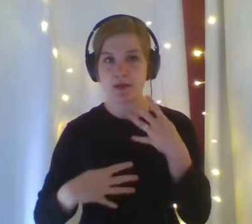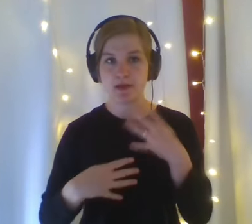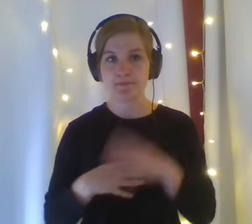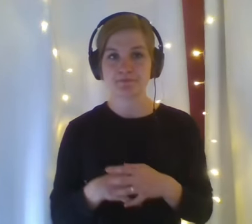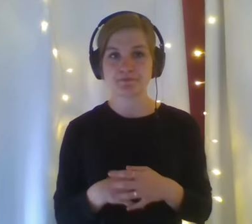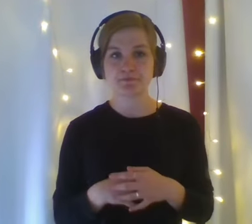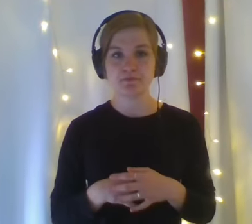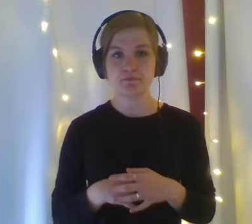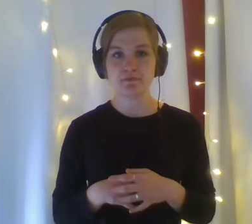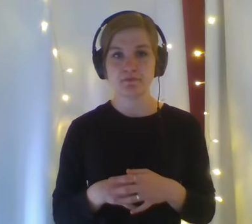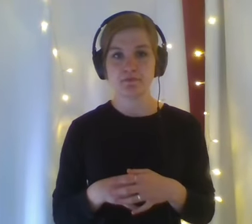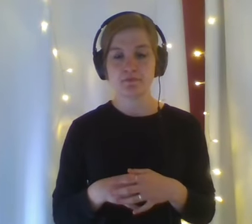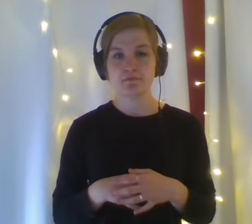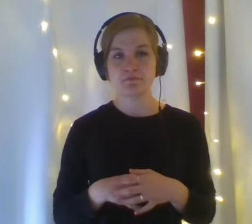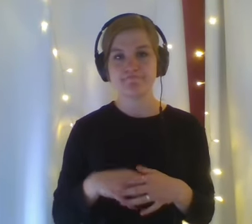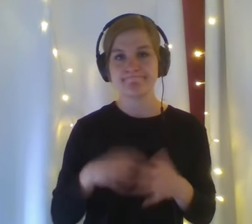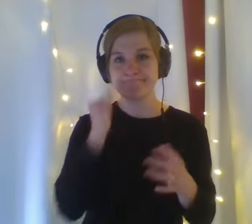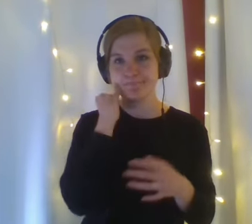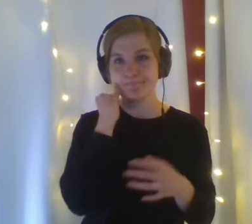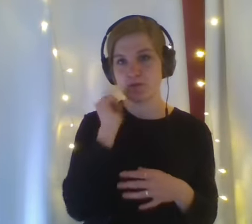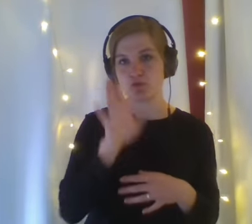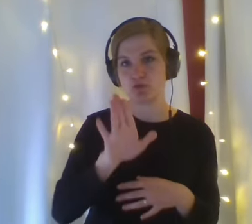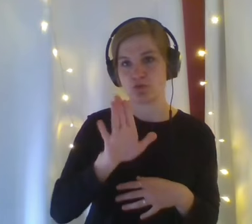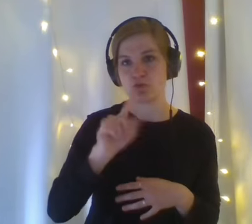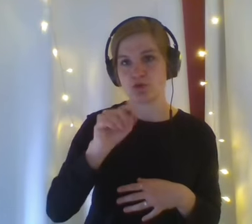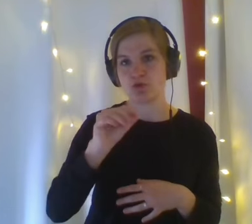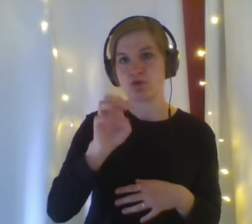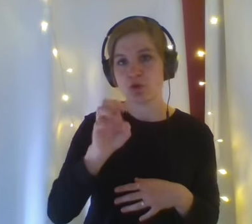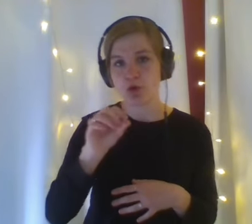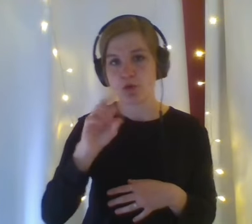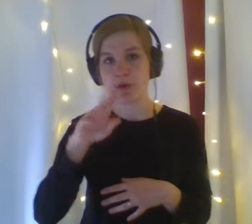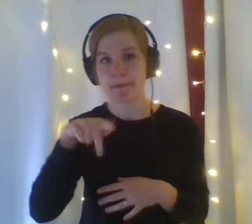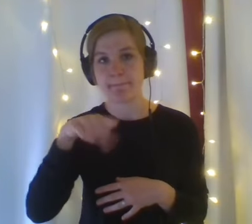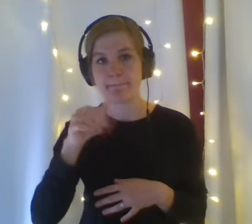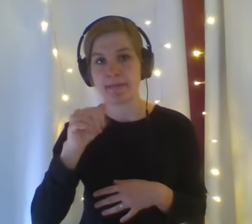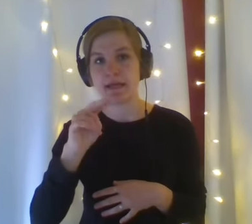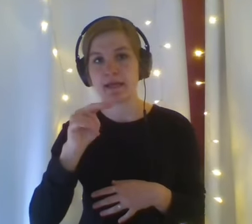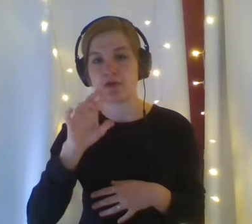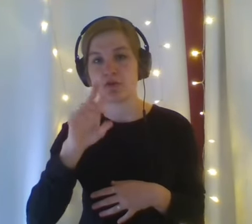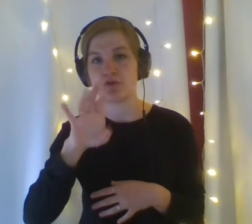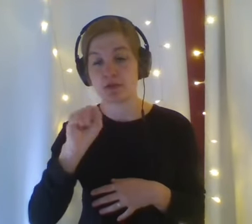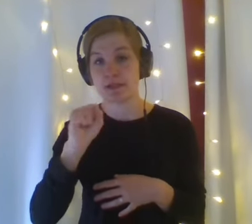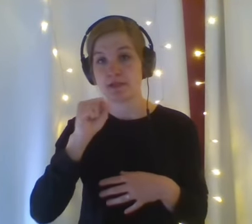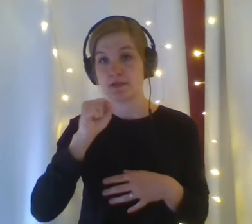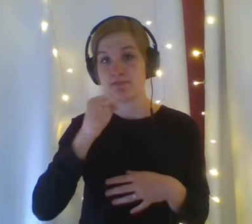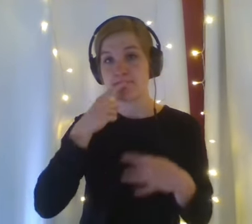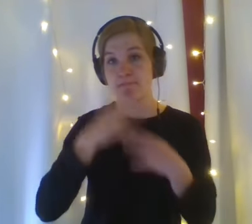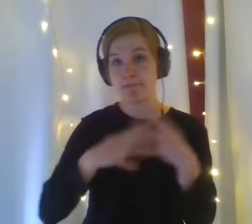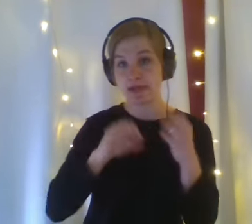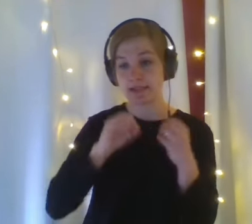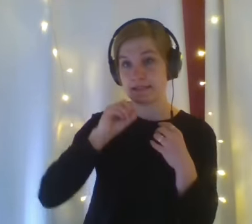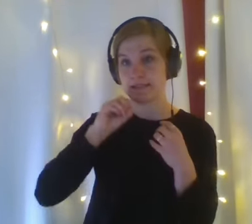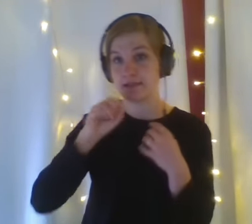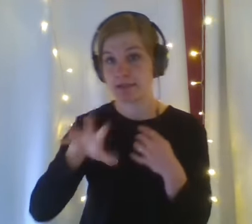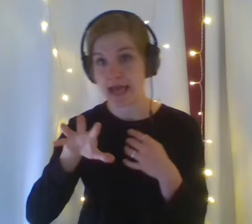Once blood gets to your big toe or your pancreas, oxygen and glucose and sugar and all the nutrients that your big toe